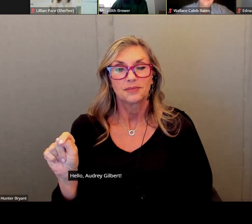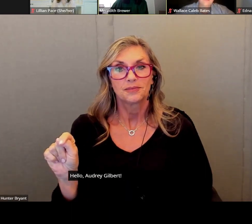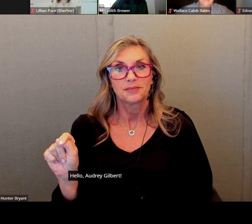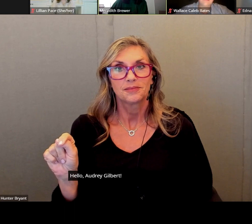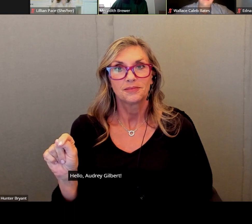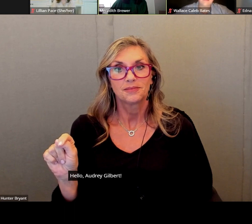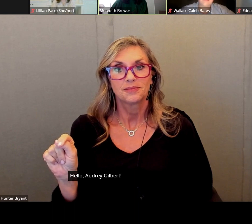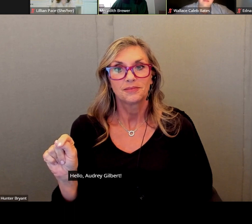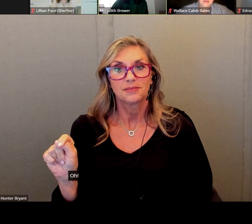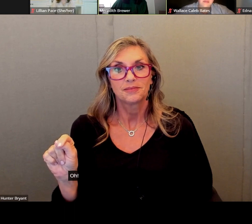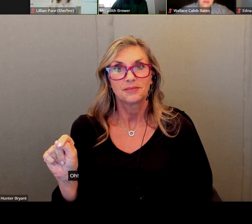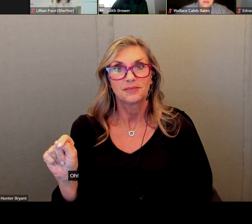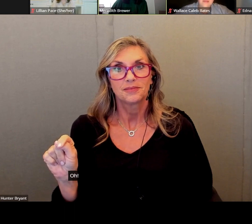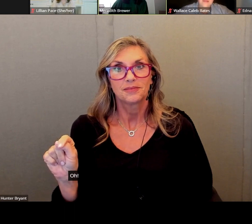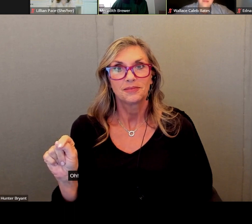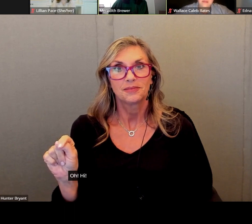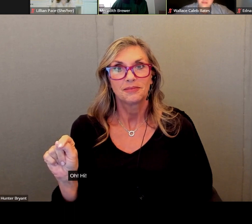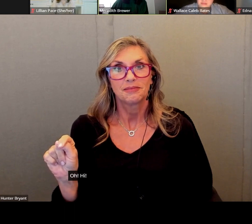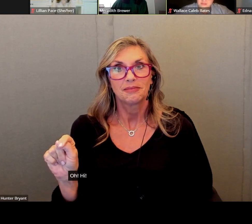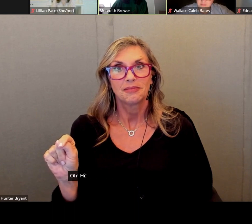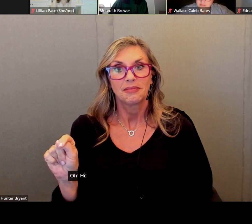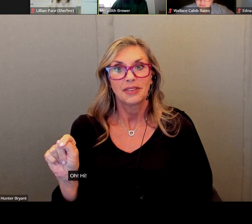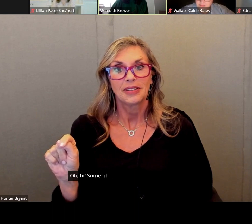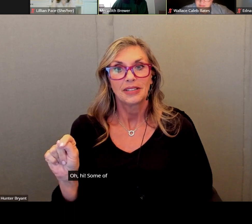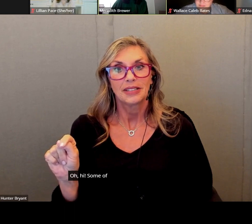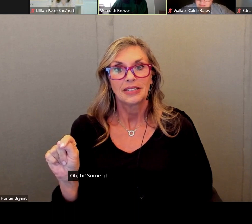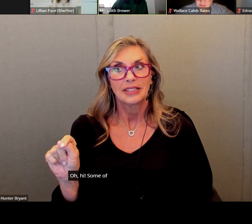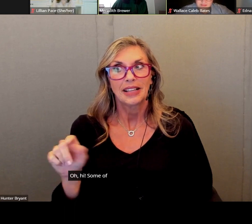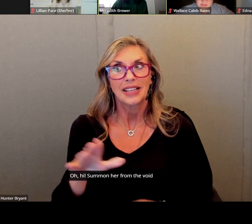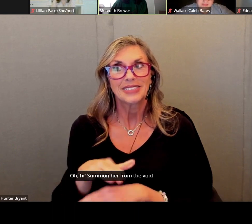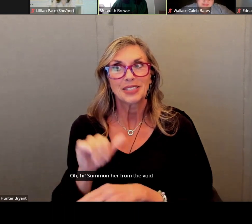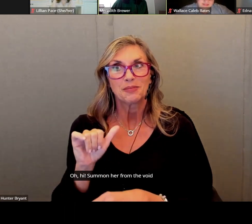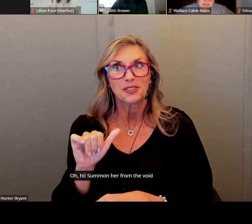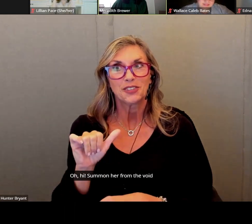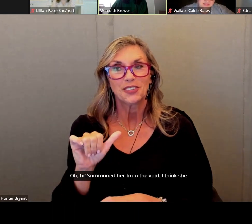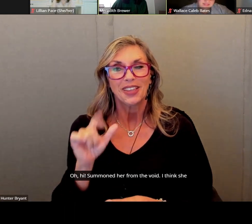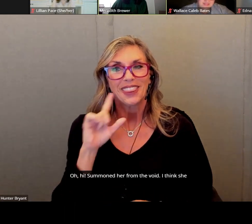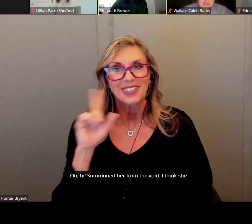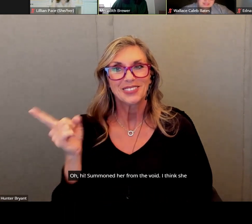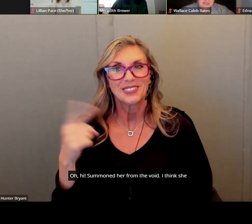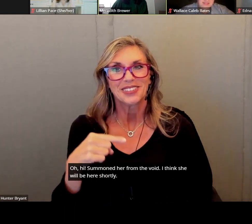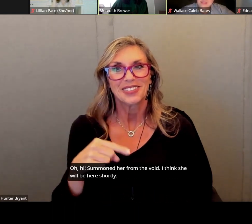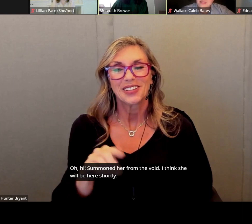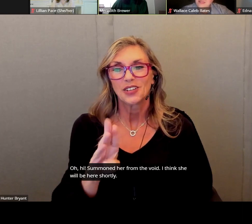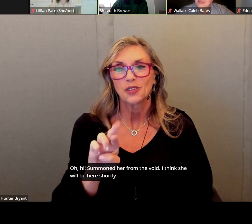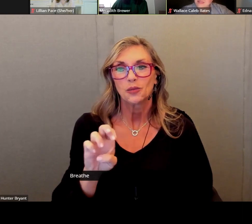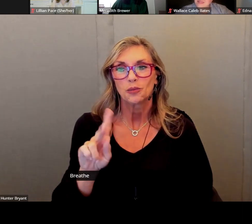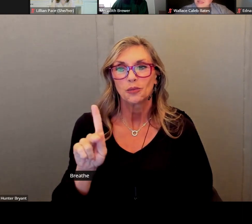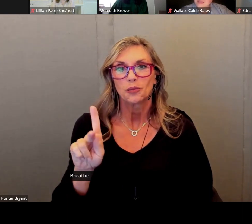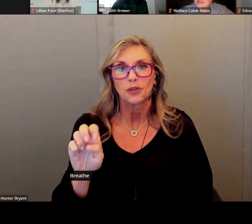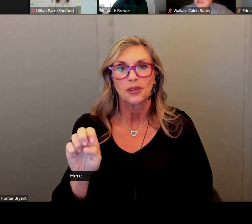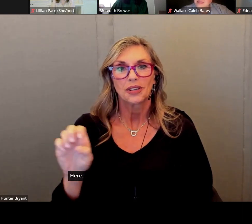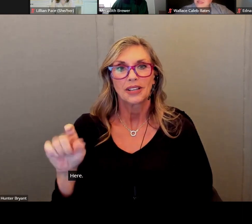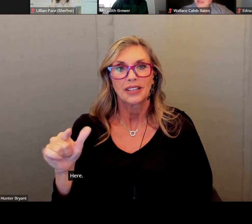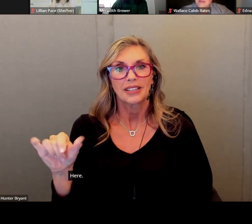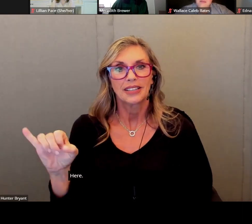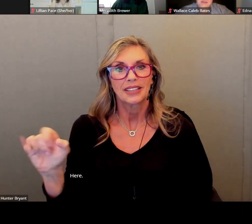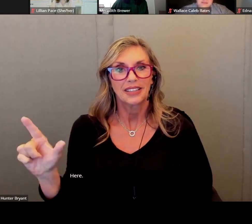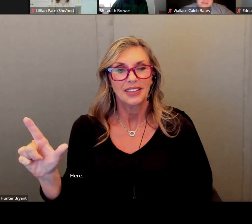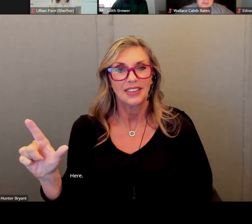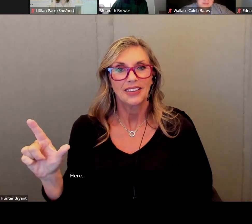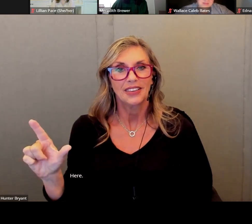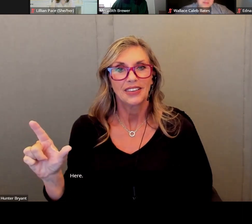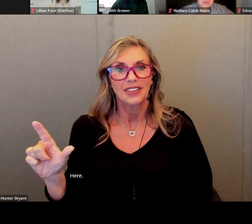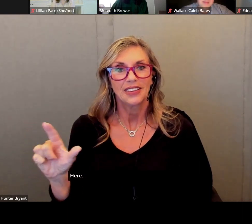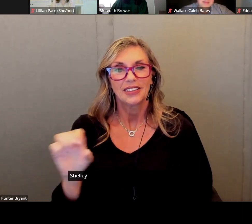Oh, I summoned her from the void. I think she'll be here shortly. Brooke Gill. Here.